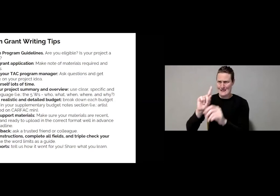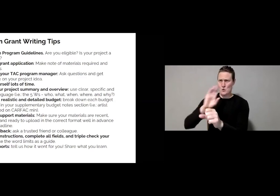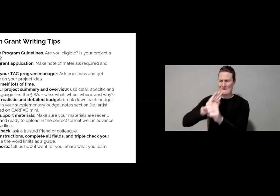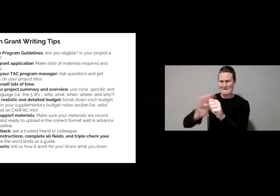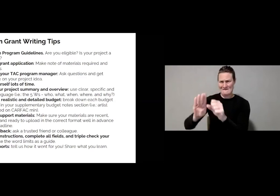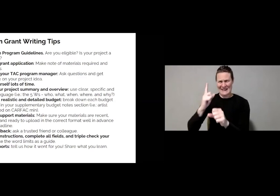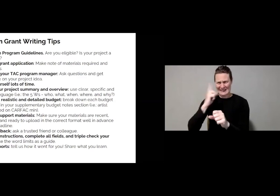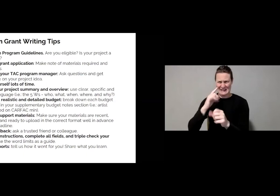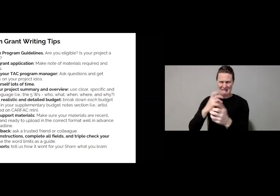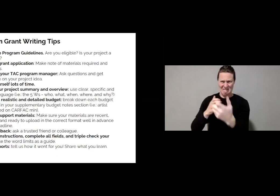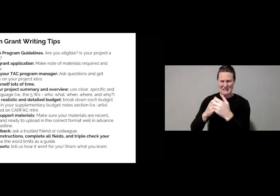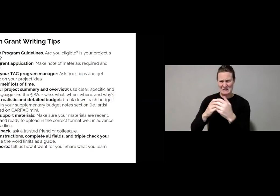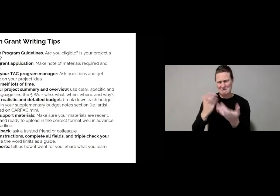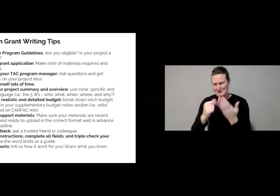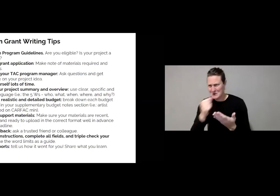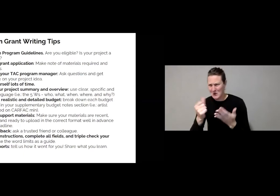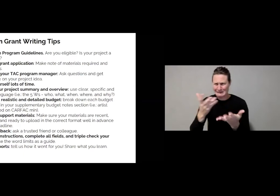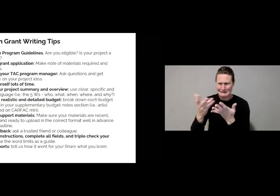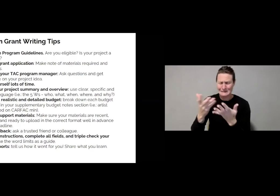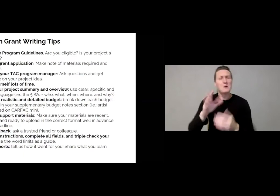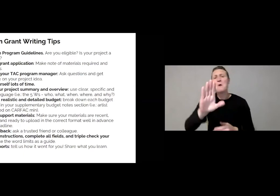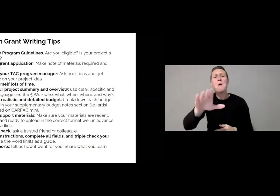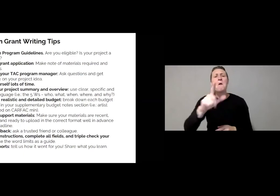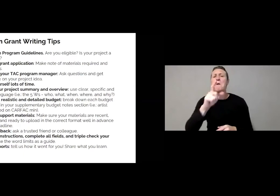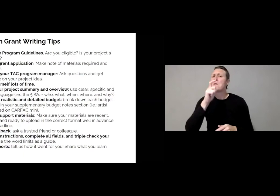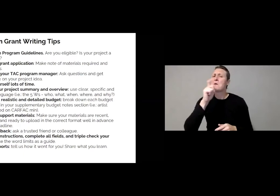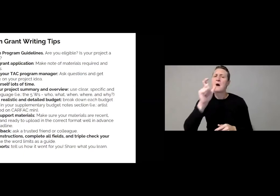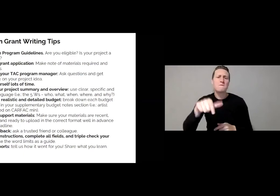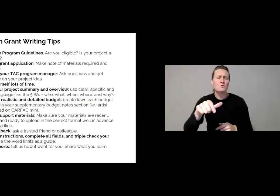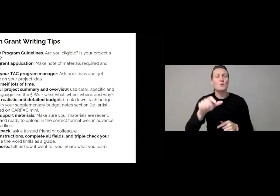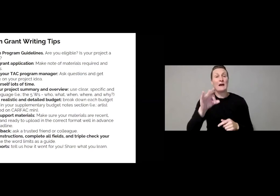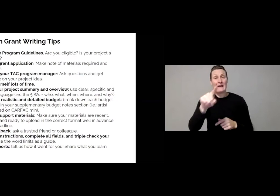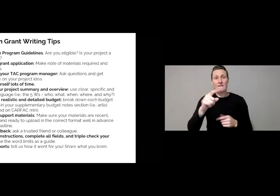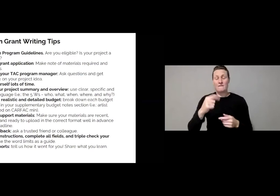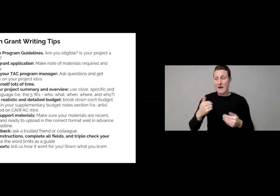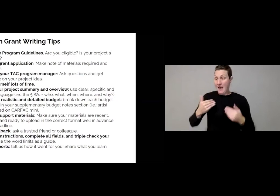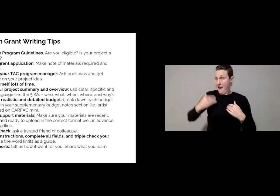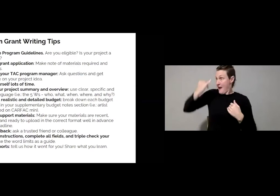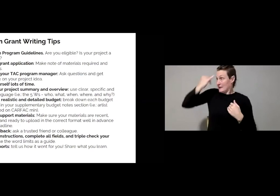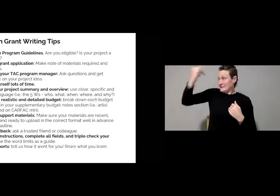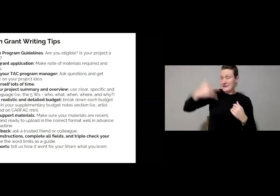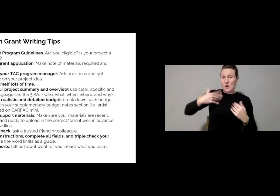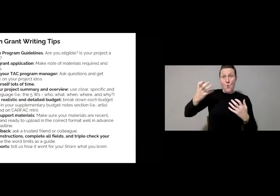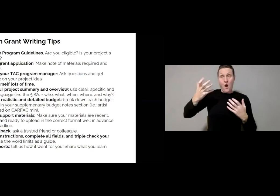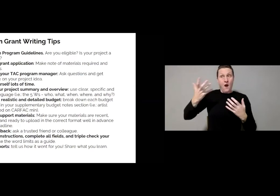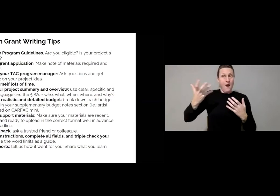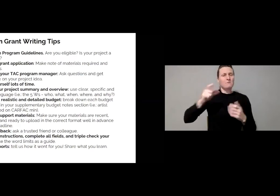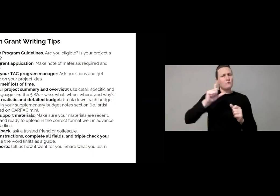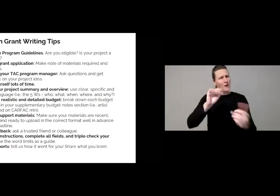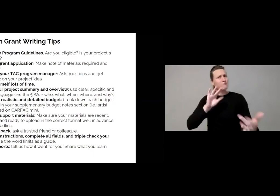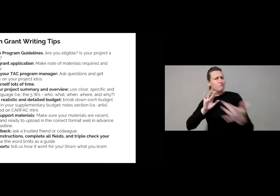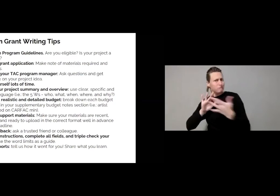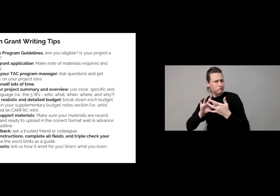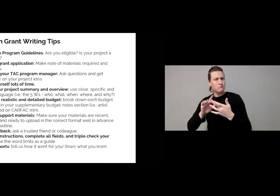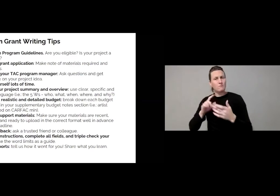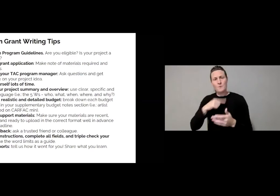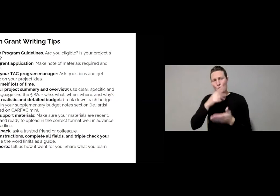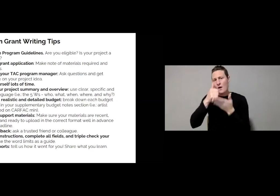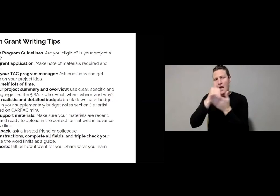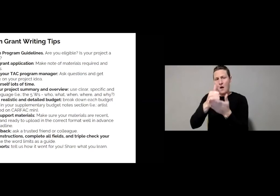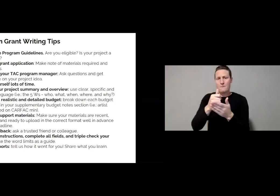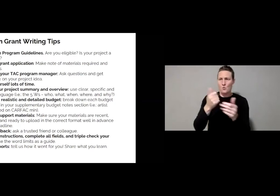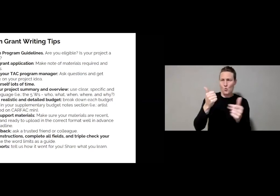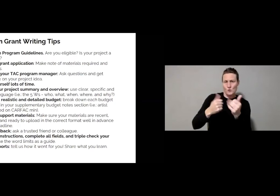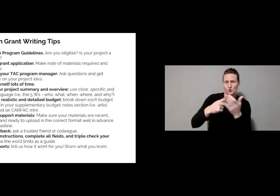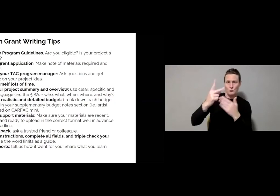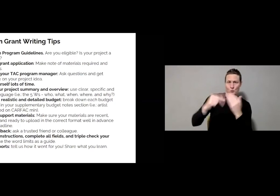find you another program that's a better fit. So really figuring out whether your project that you have in mind